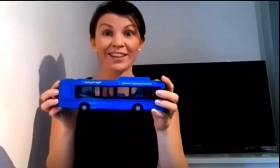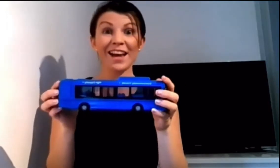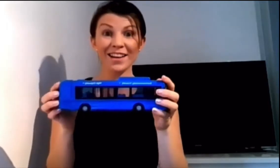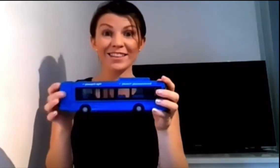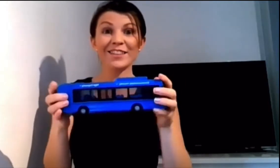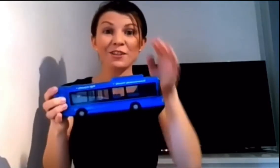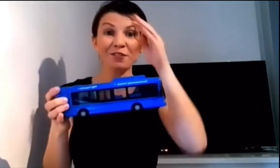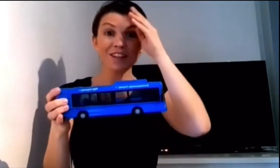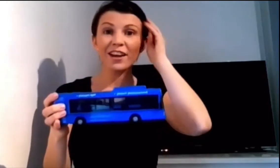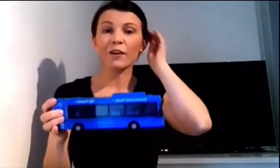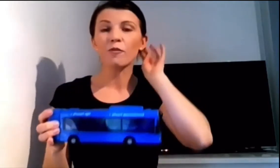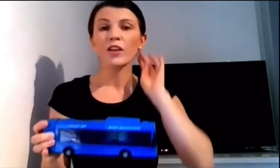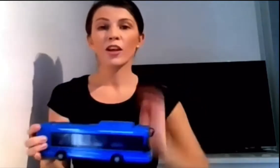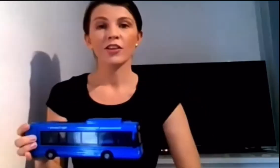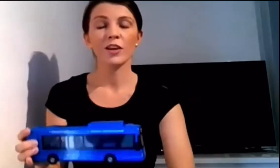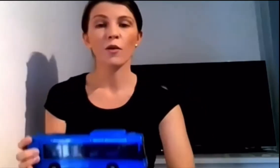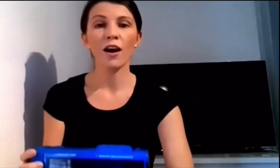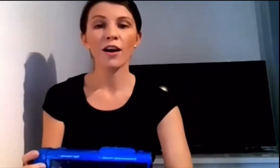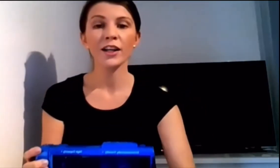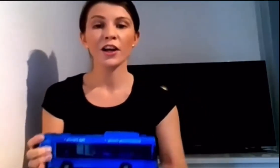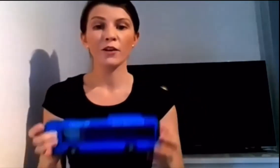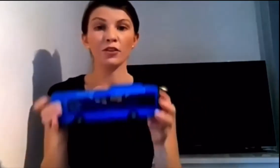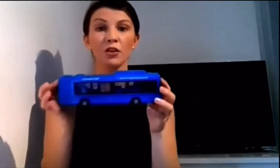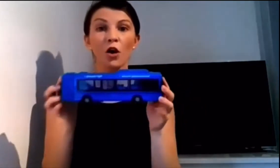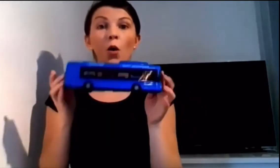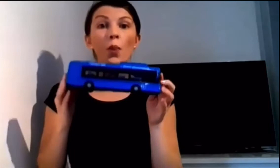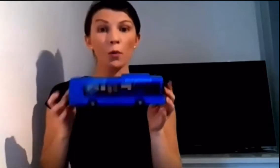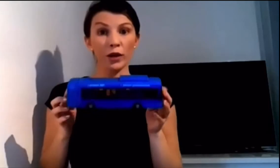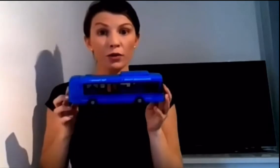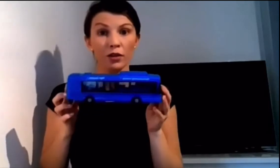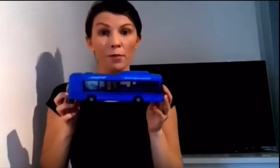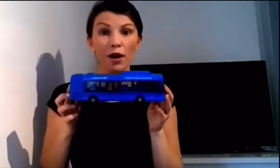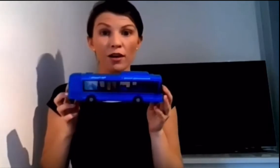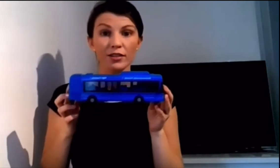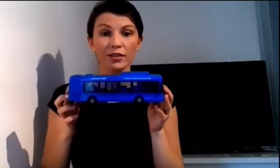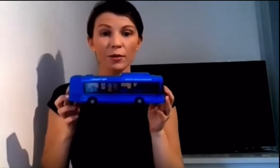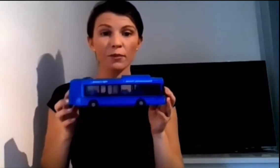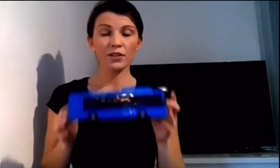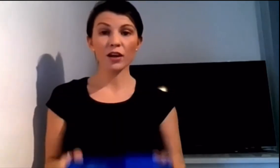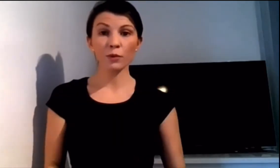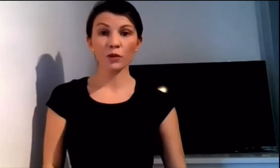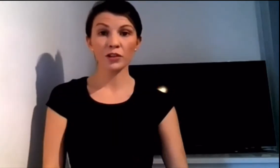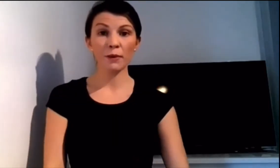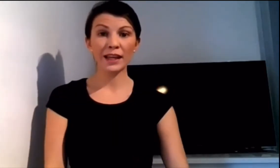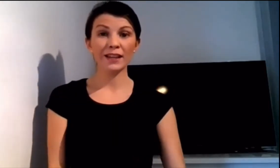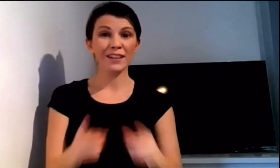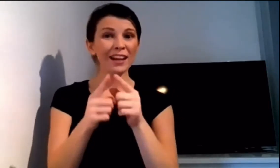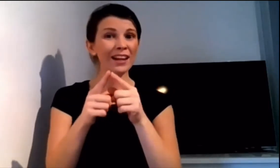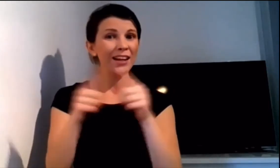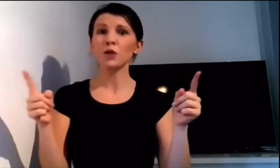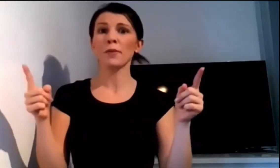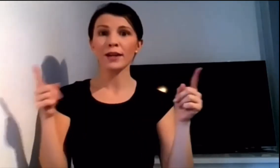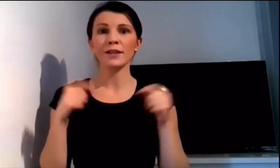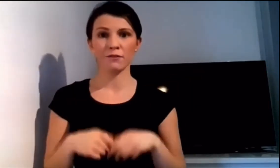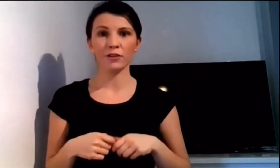Yes, you do. So I know the song The Wheels on the Bus, but I want to make it a little bit different